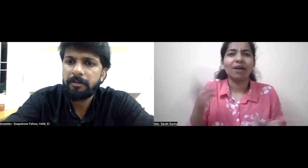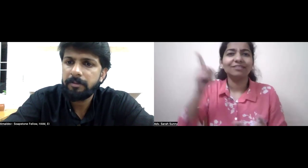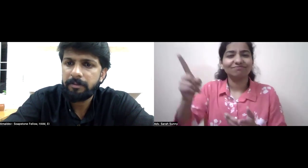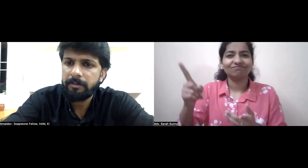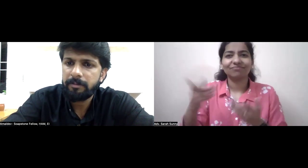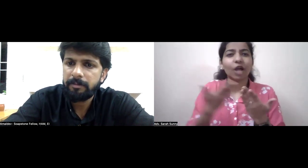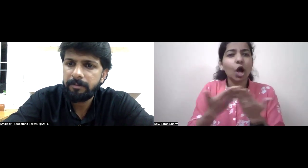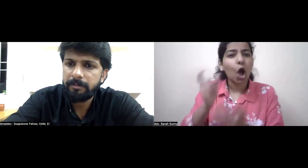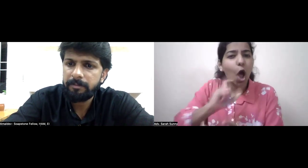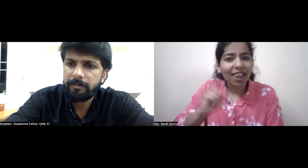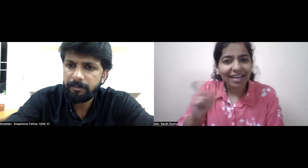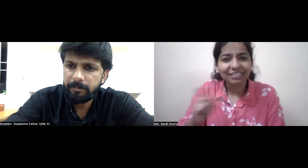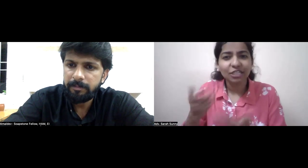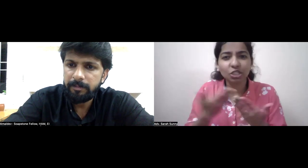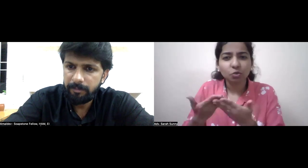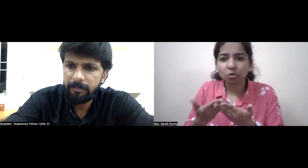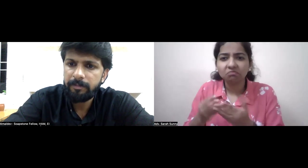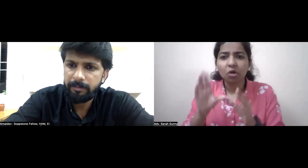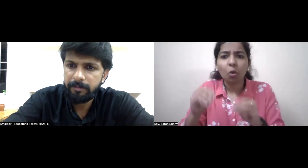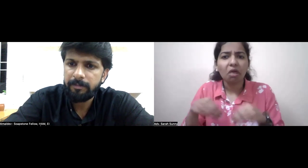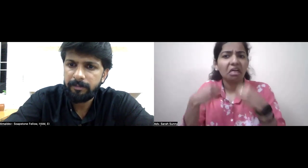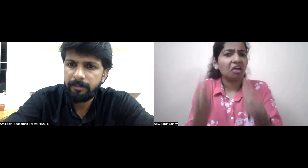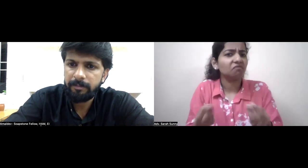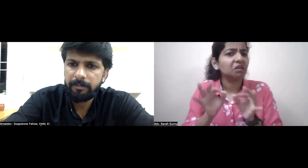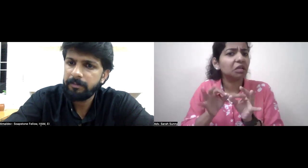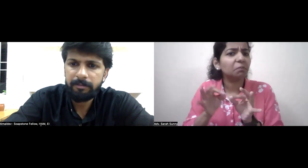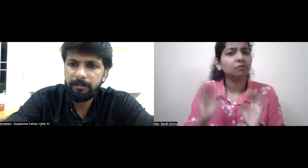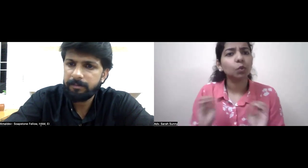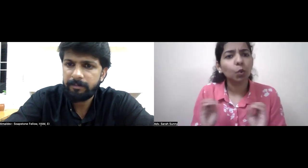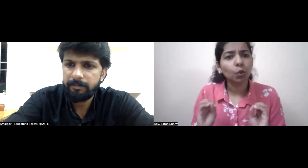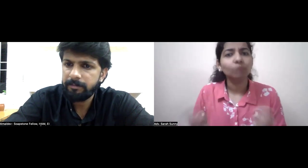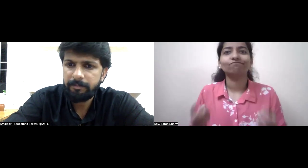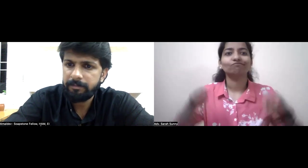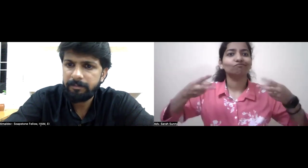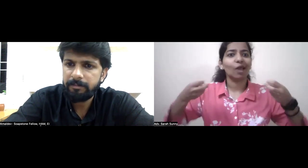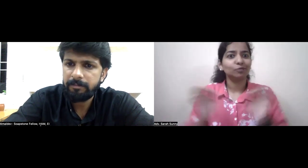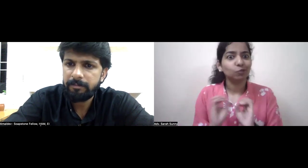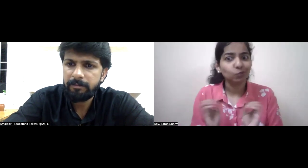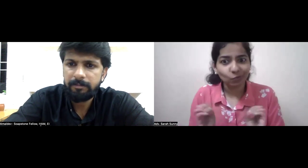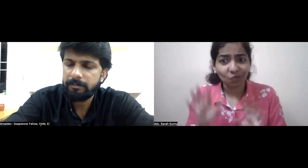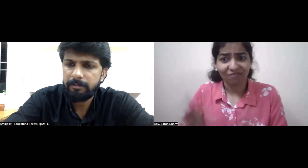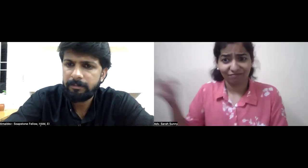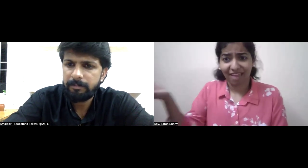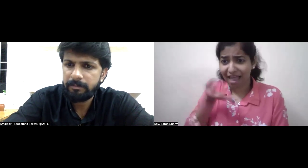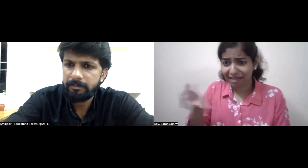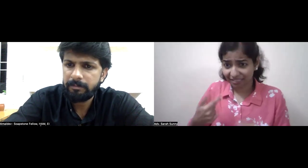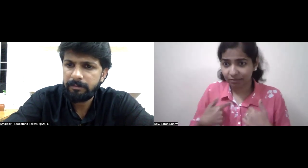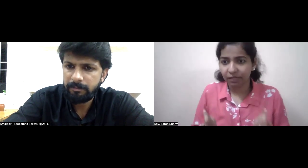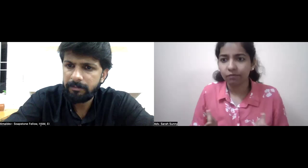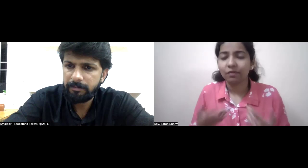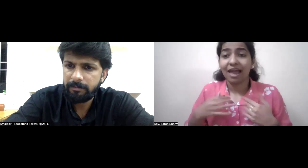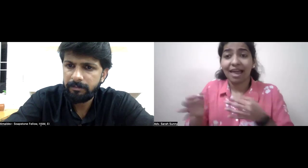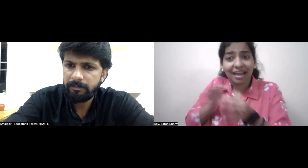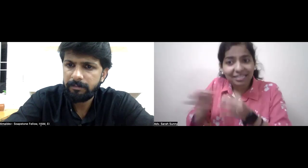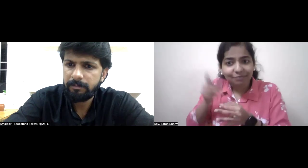For example, let me say many deaf, students have asked me that, have come to me because there's no interpreter in their